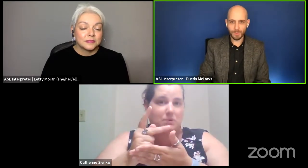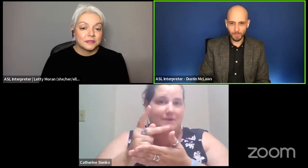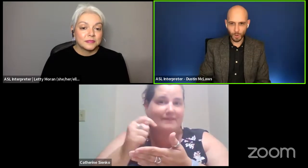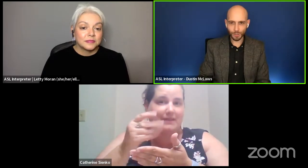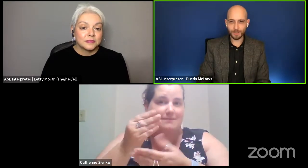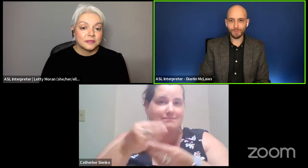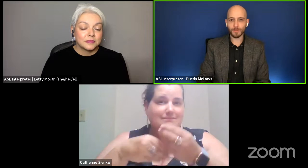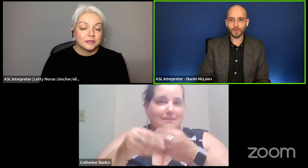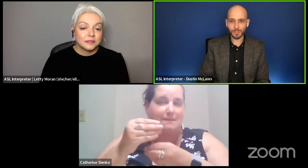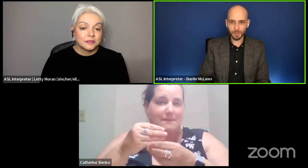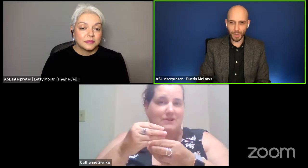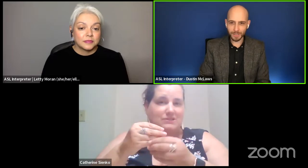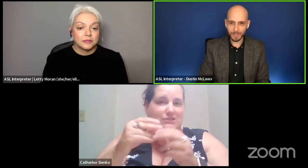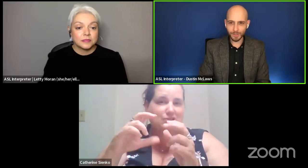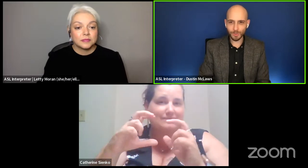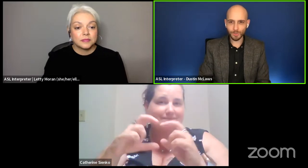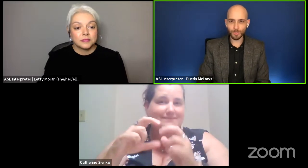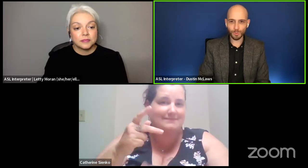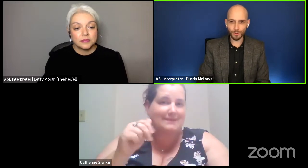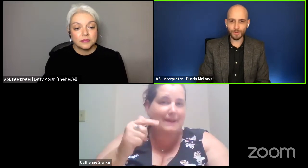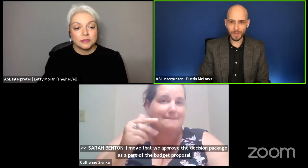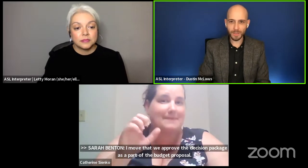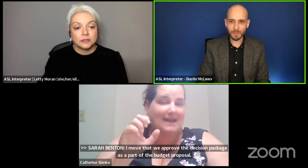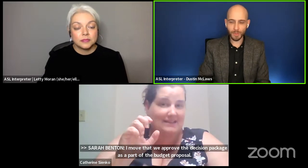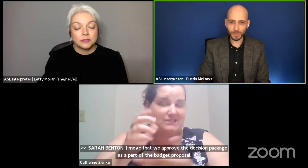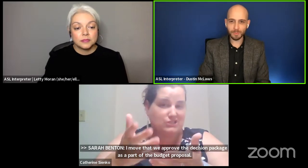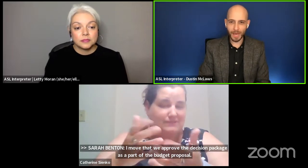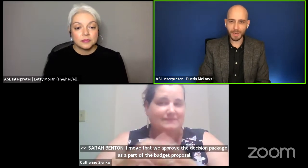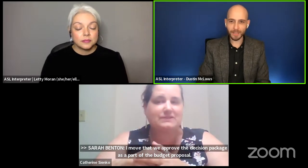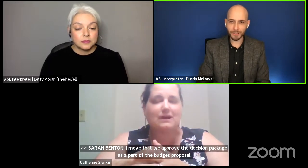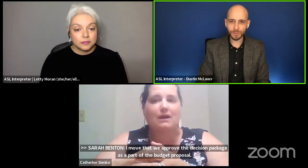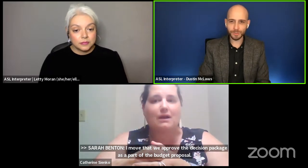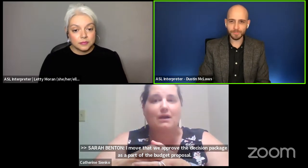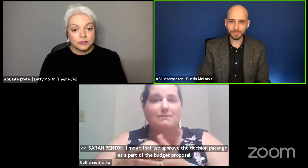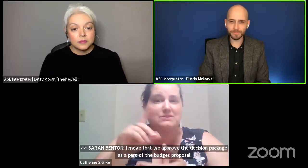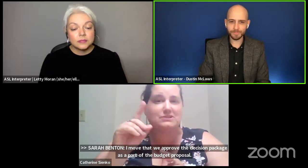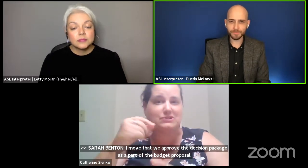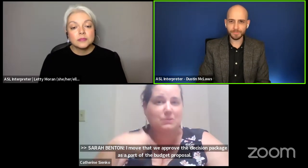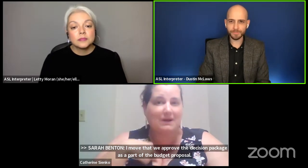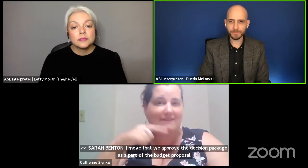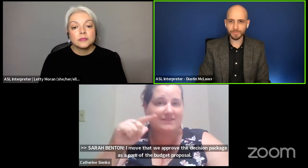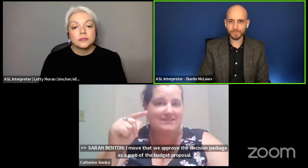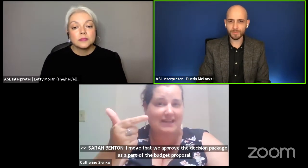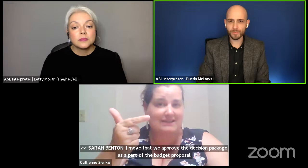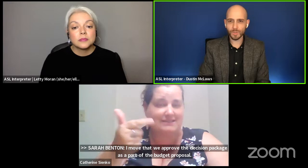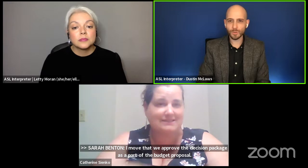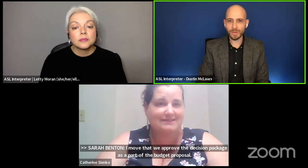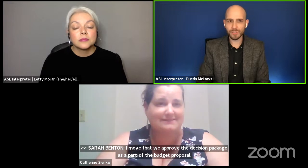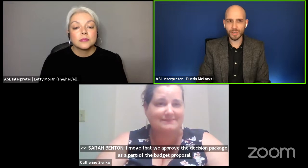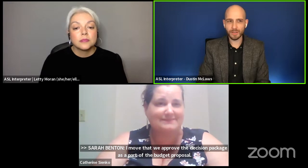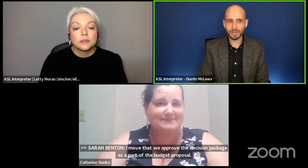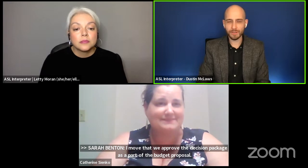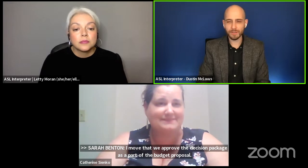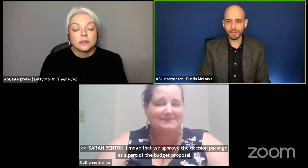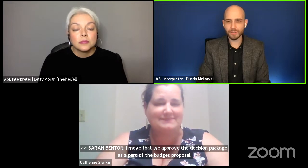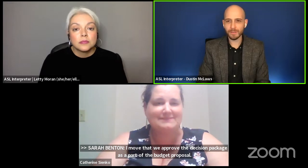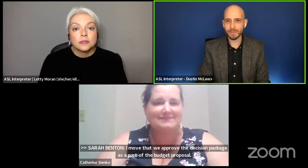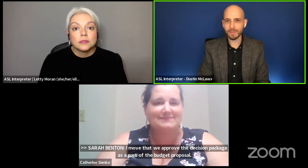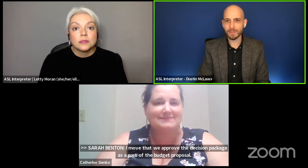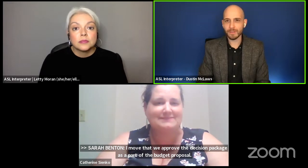We have a motion from Commissioner Benton to approve the budget package. Do we have a